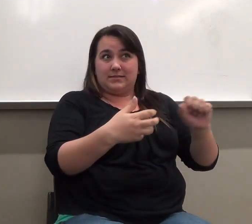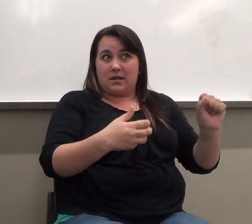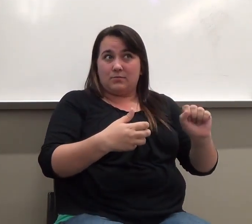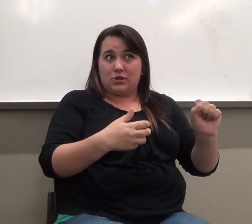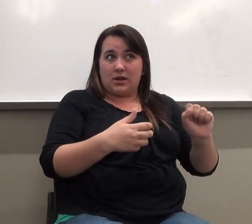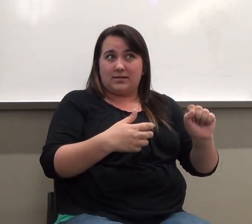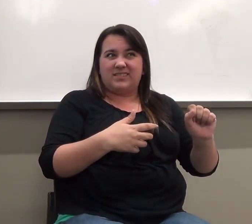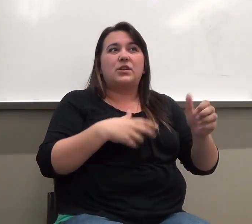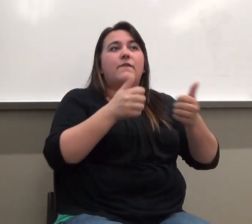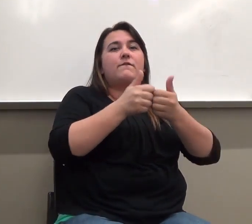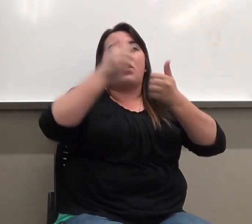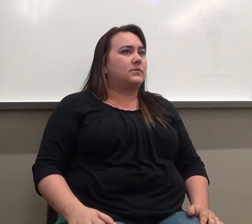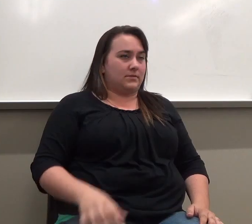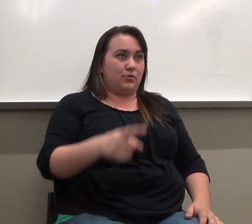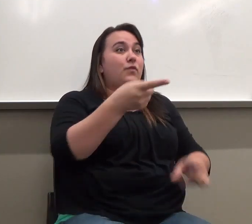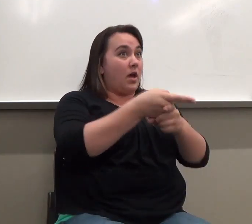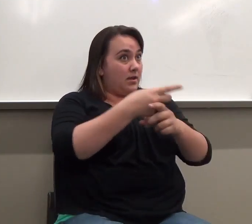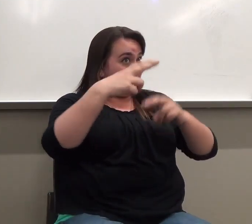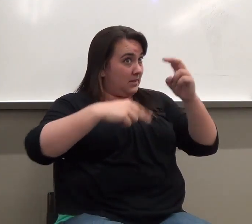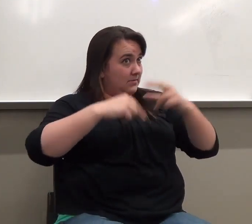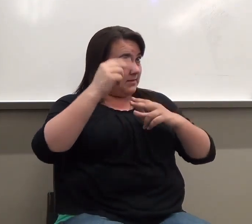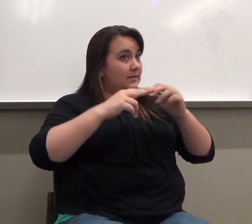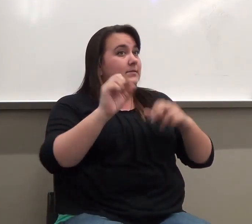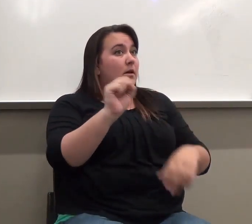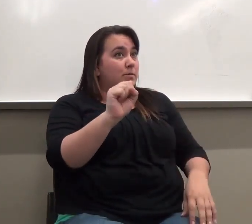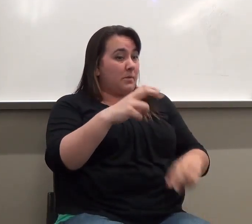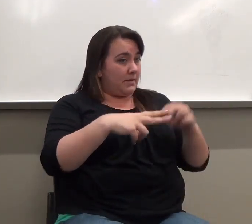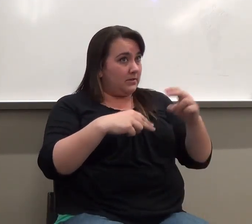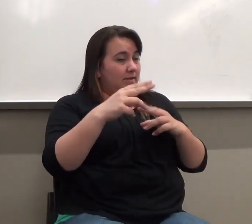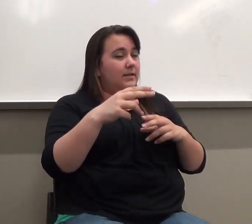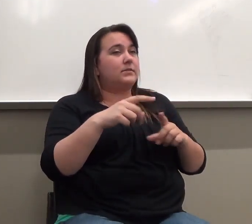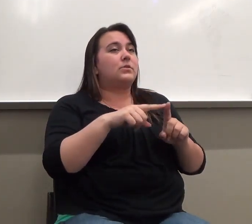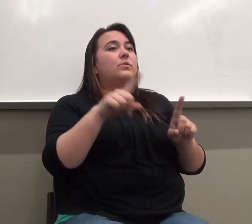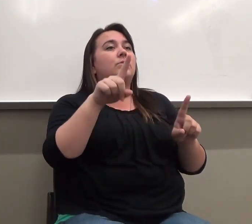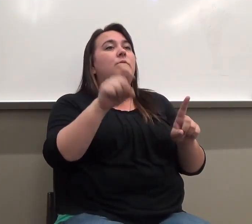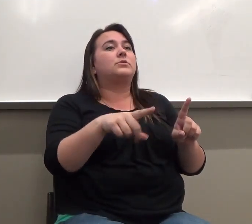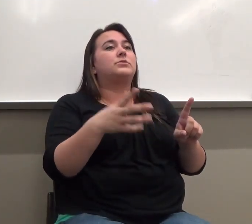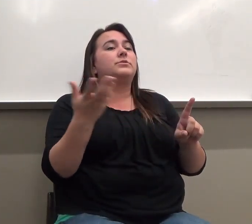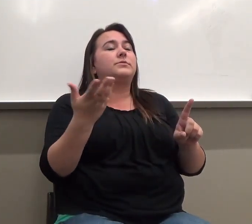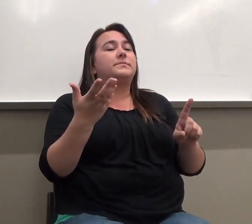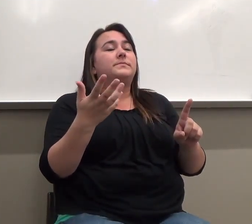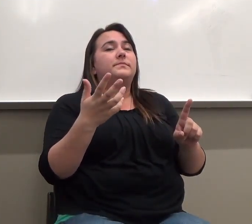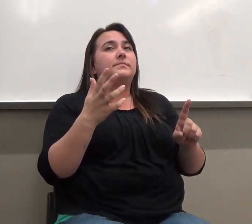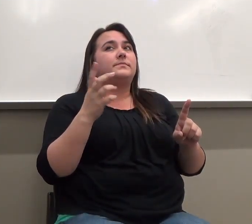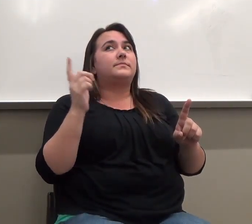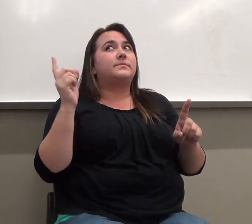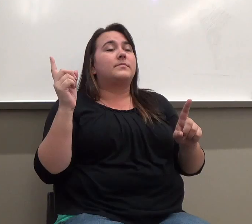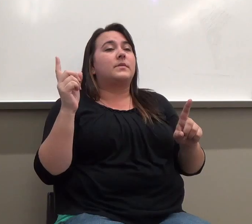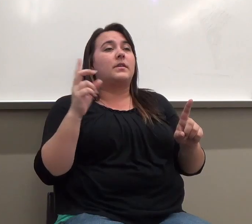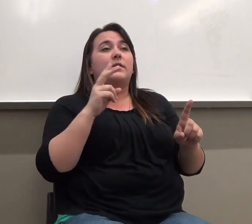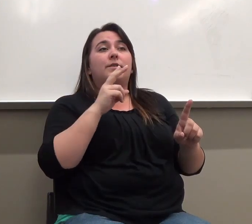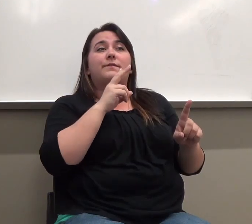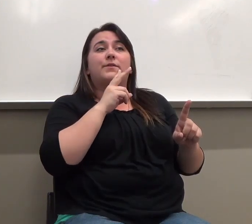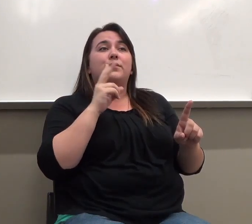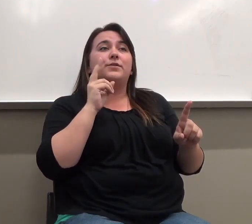far away from it. So it doesn't say she don't, which you can immediately see, right? What's the